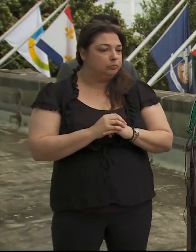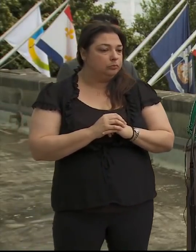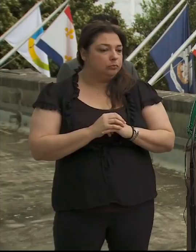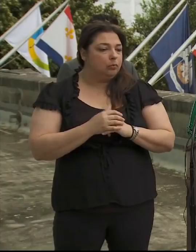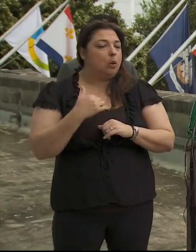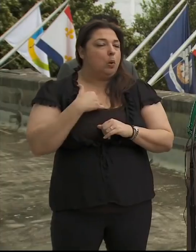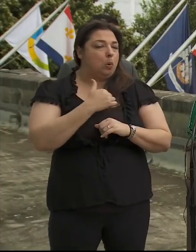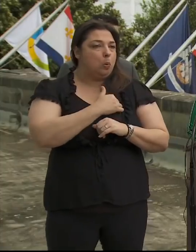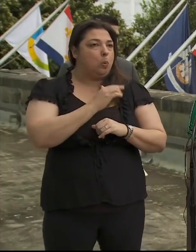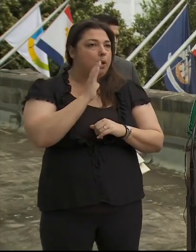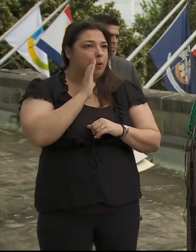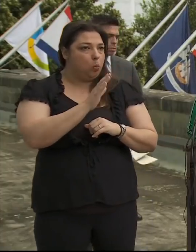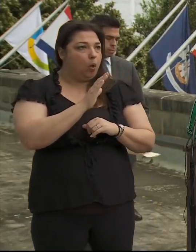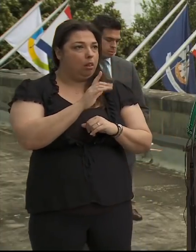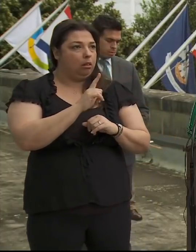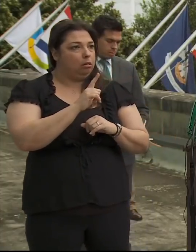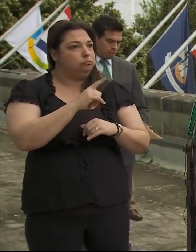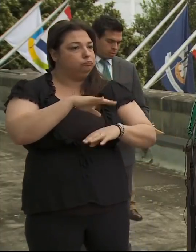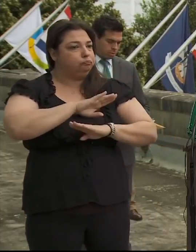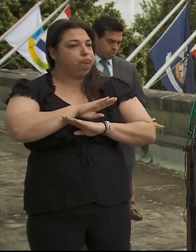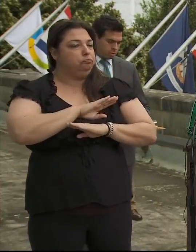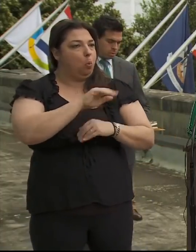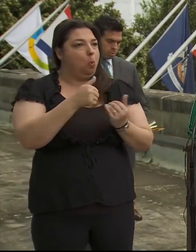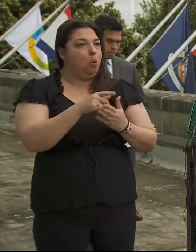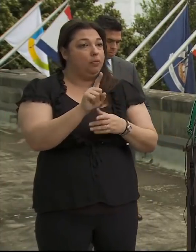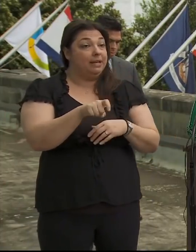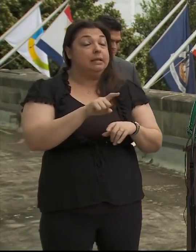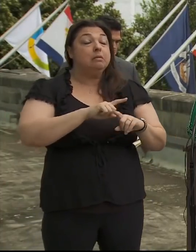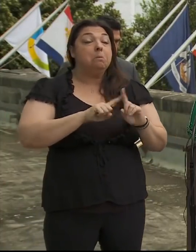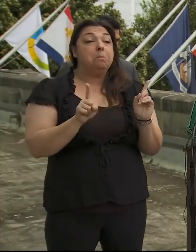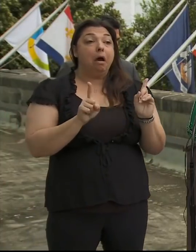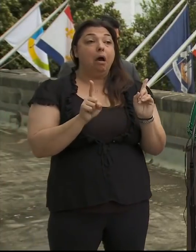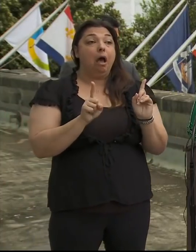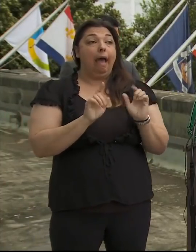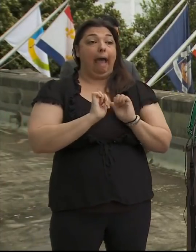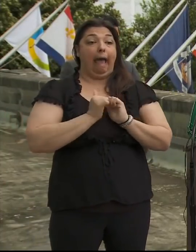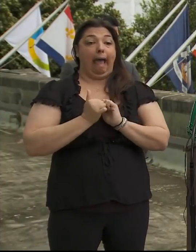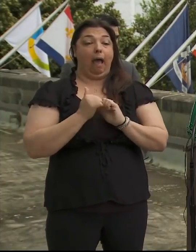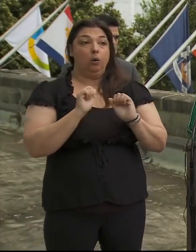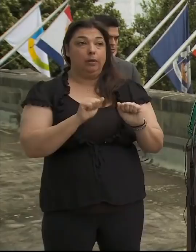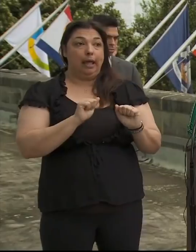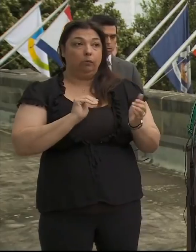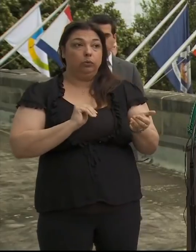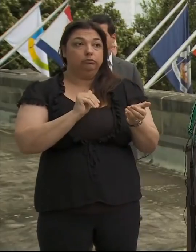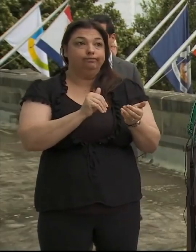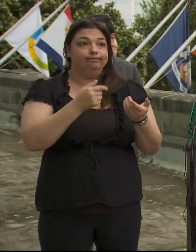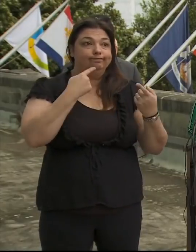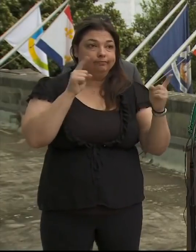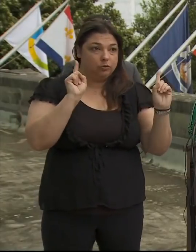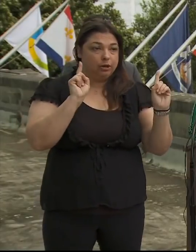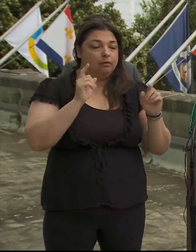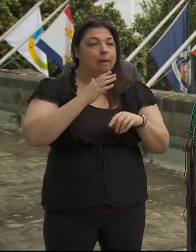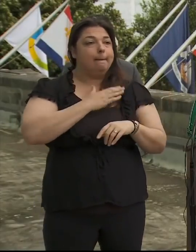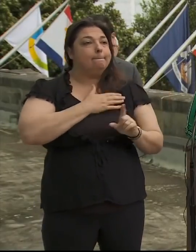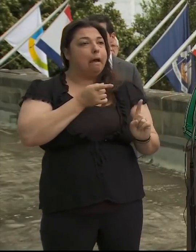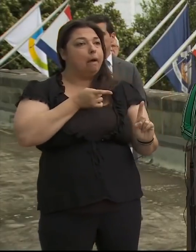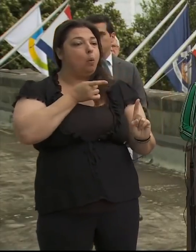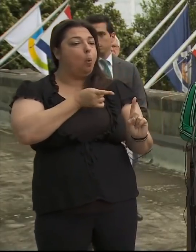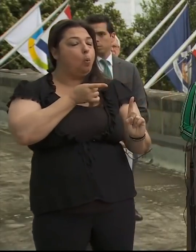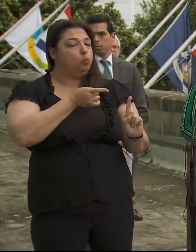We're going to meet these needs. We are, but it's how we can get there. My